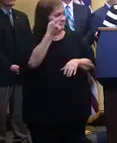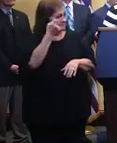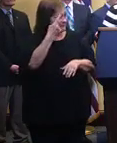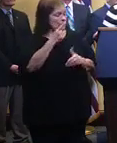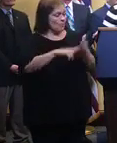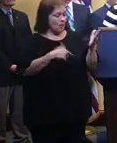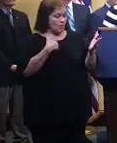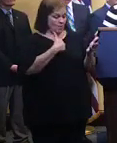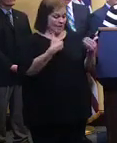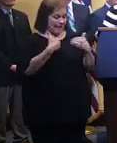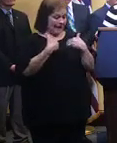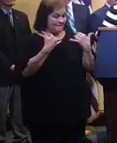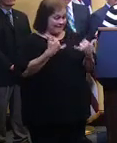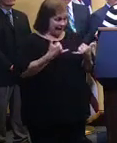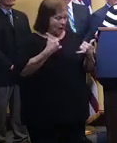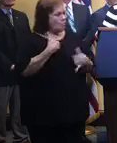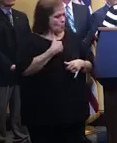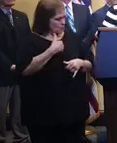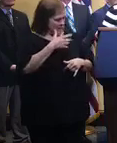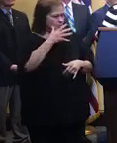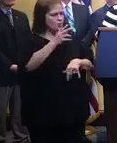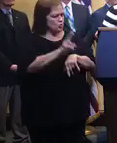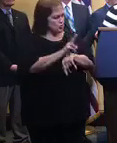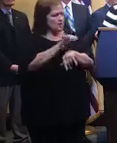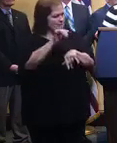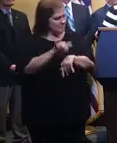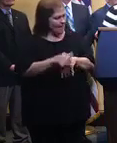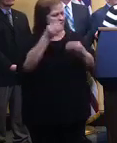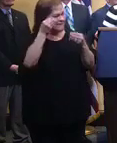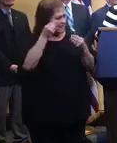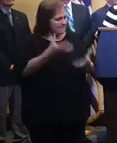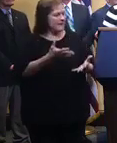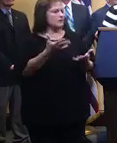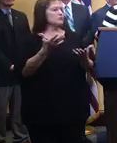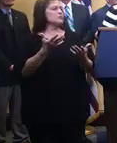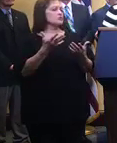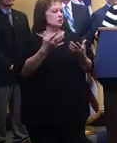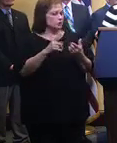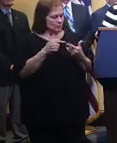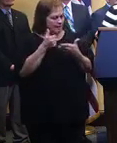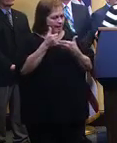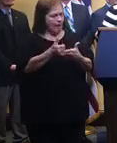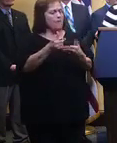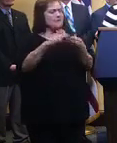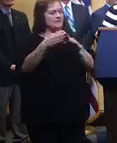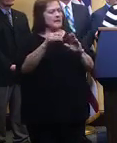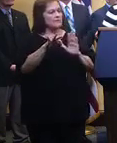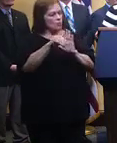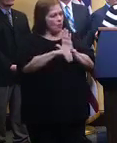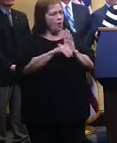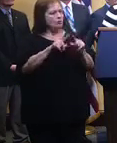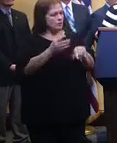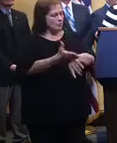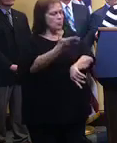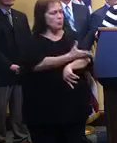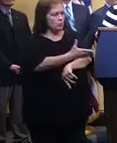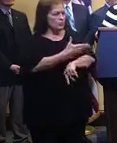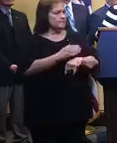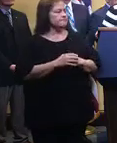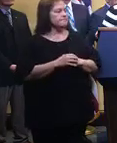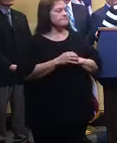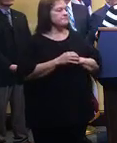have, we're going to make good on our efforts of improving infrastructure throughout the city of New Orleans.